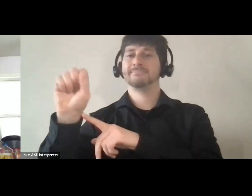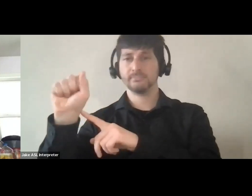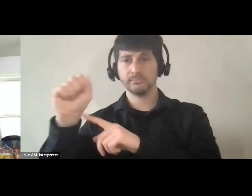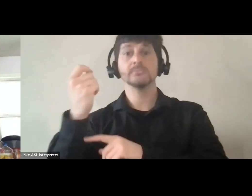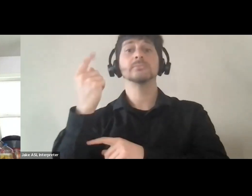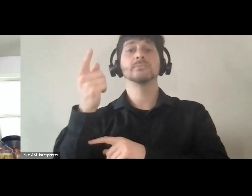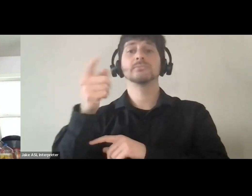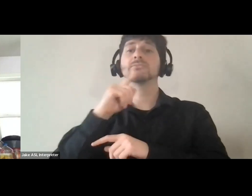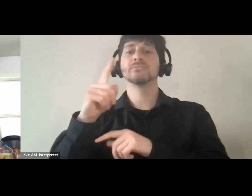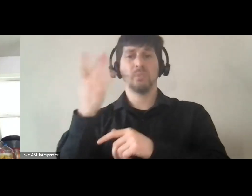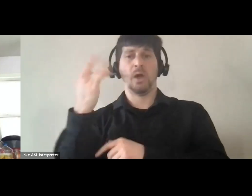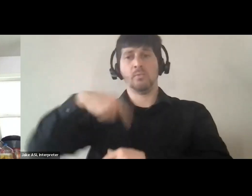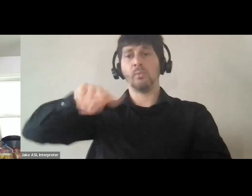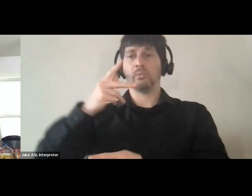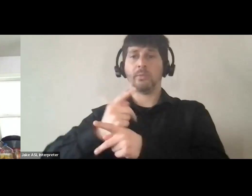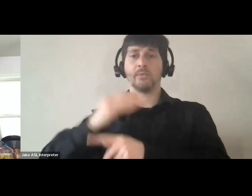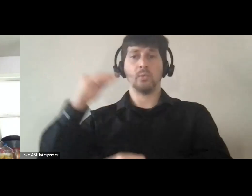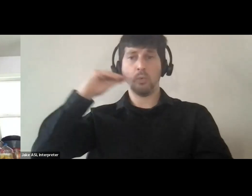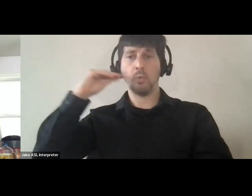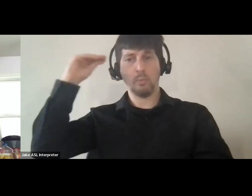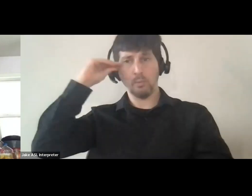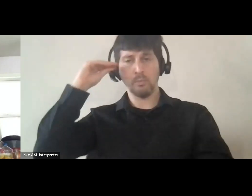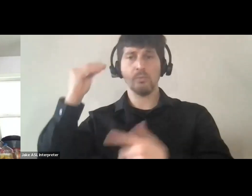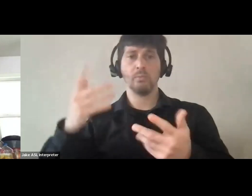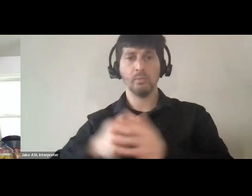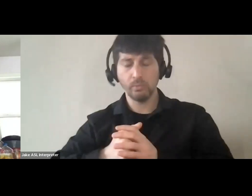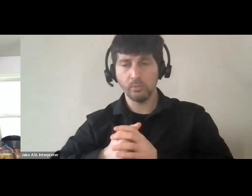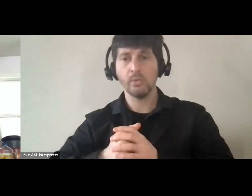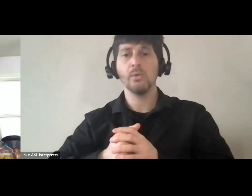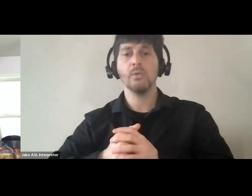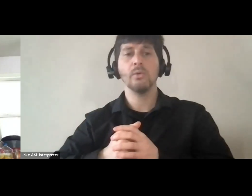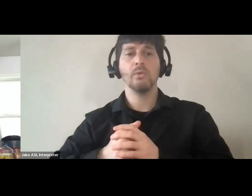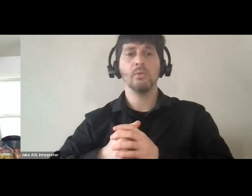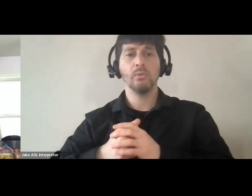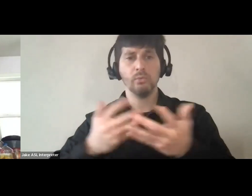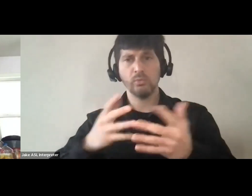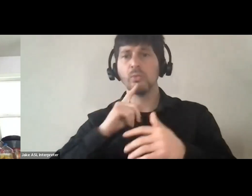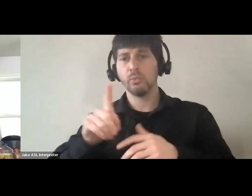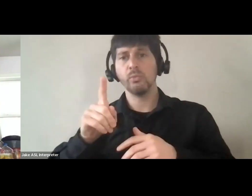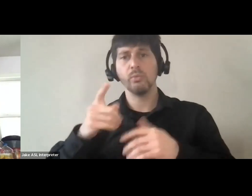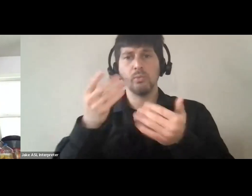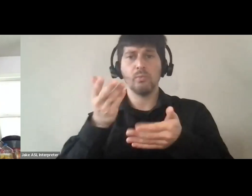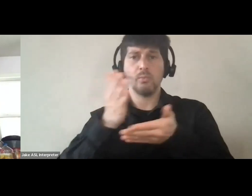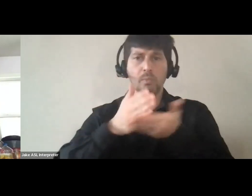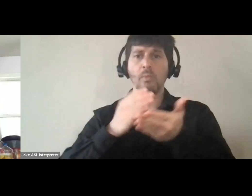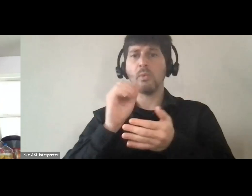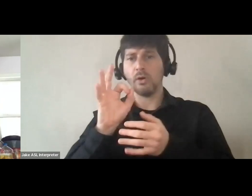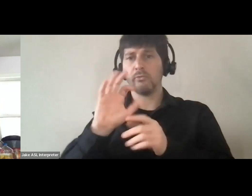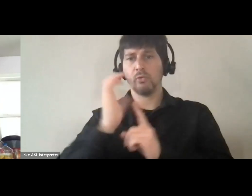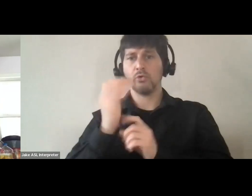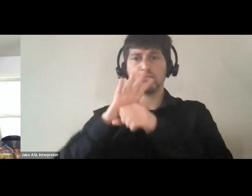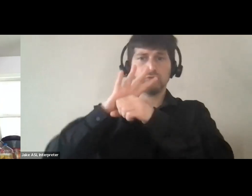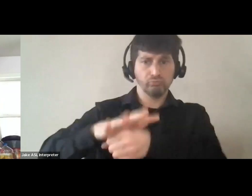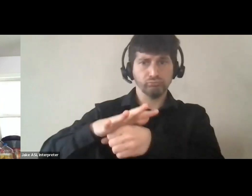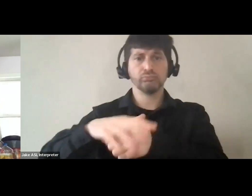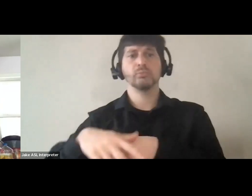for better or for worse, or, however, whichever way it may go, it's part of the cultural oppression and the